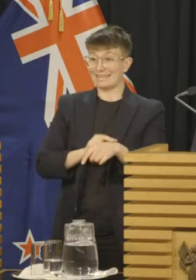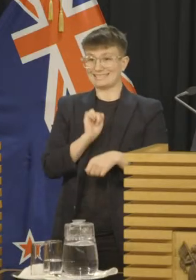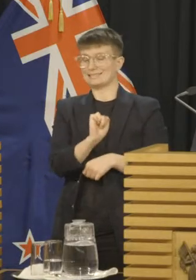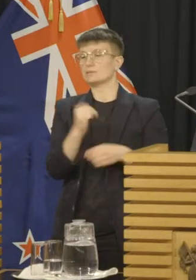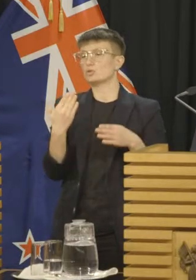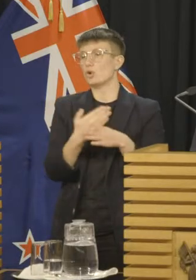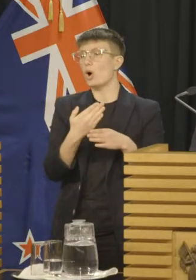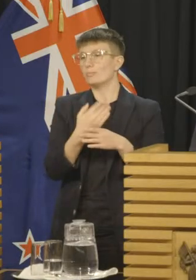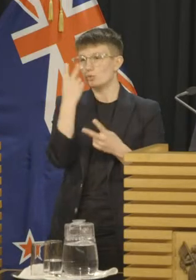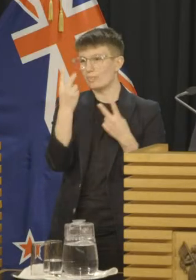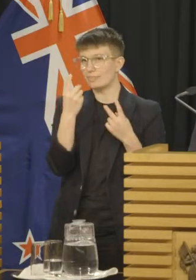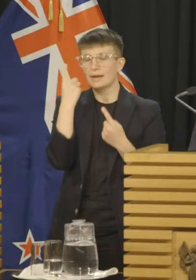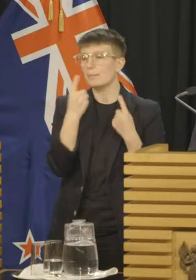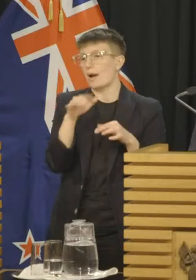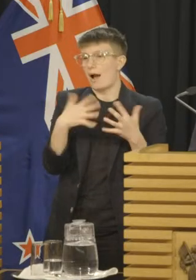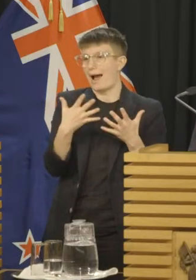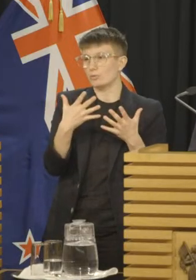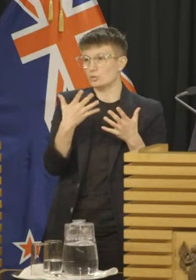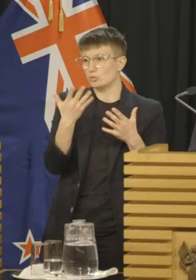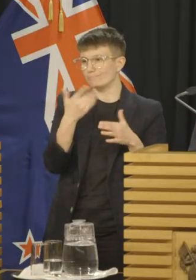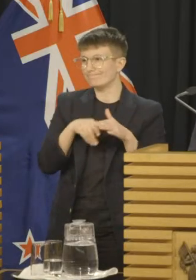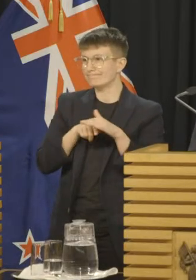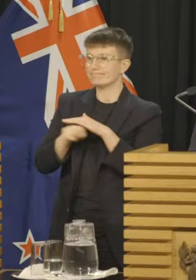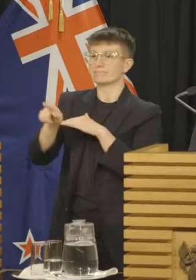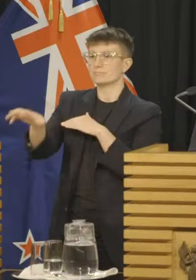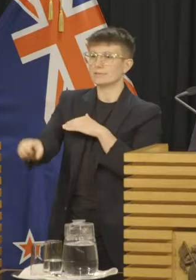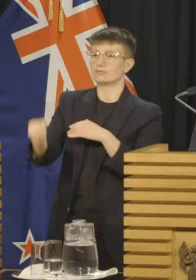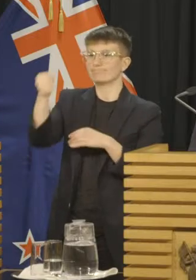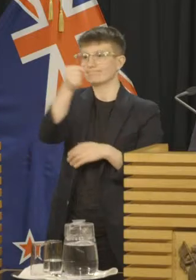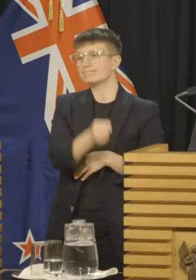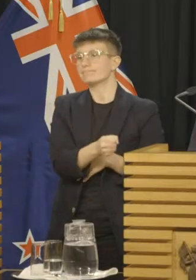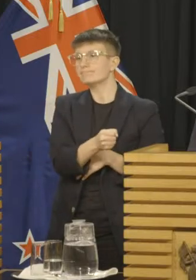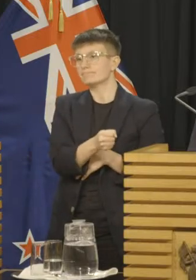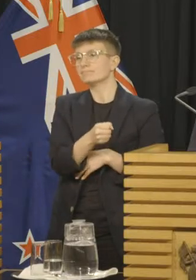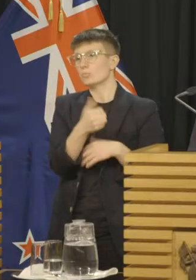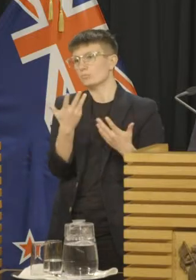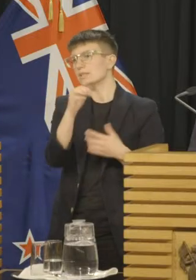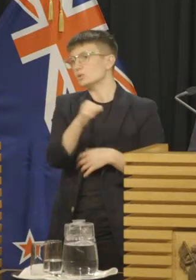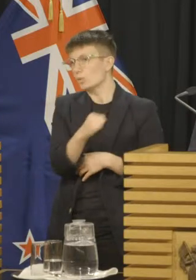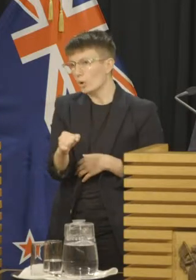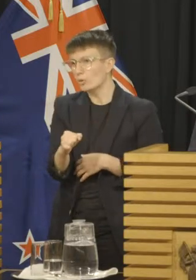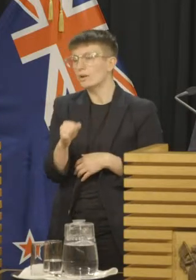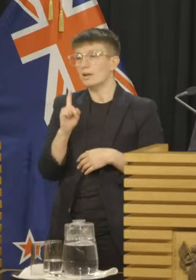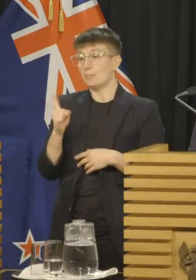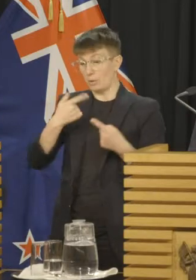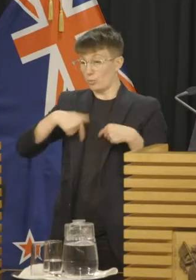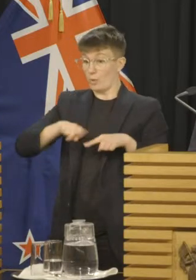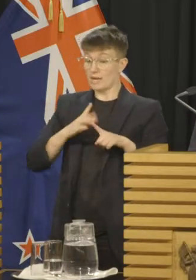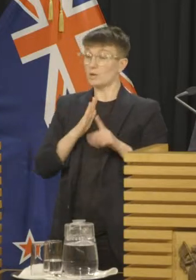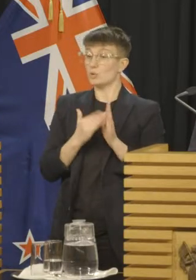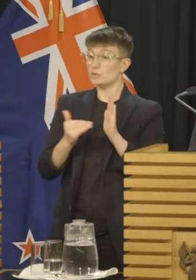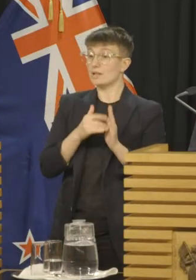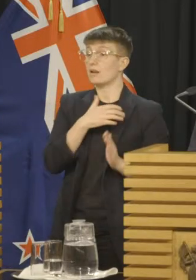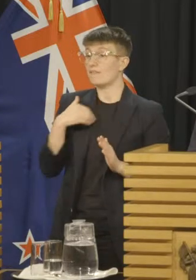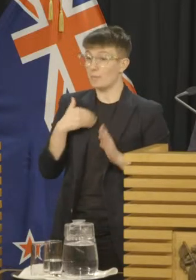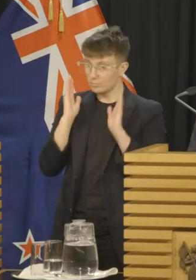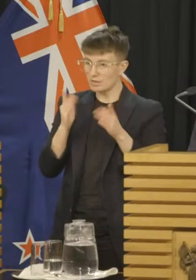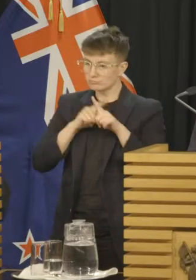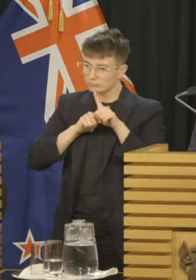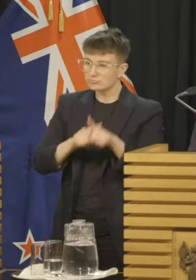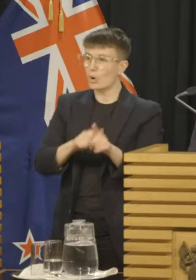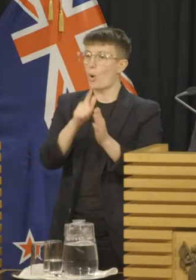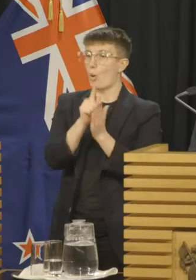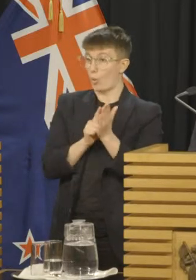advocate for our law to be upheld, regardless of who it is that we're talking about. New Zealand takes a